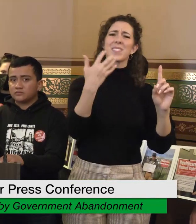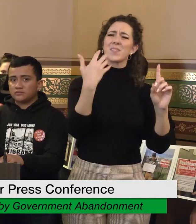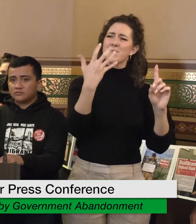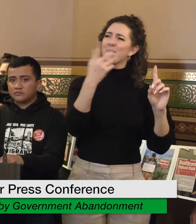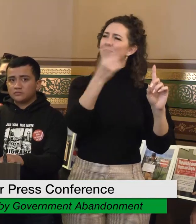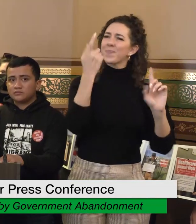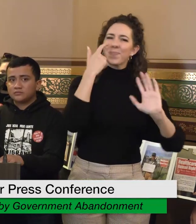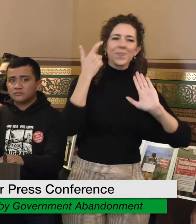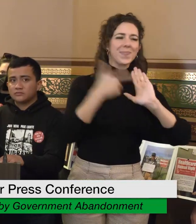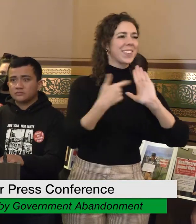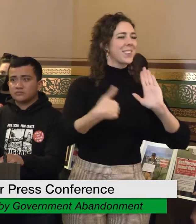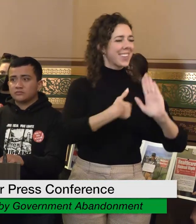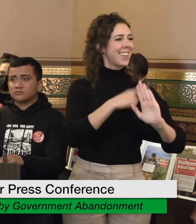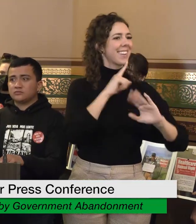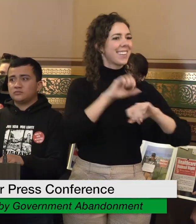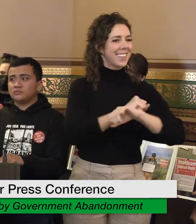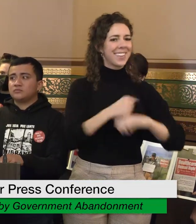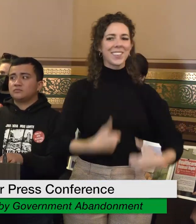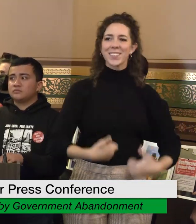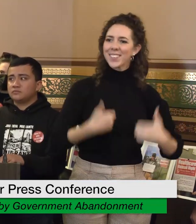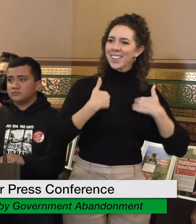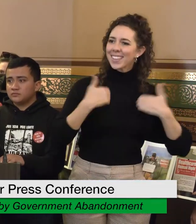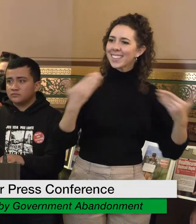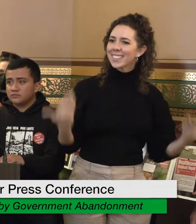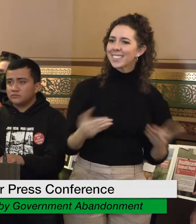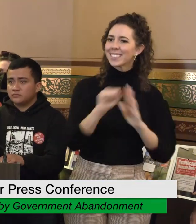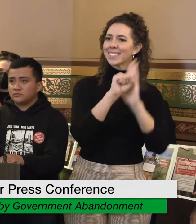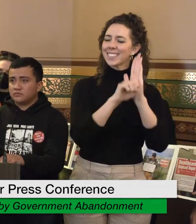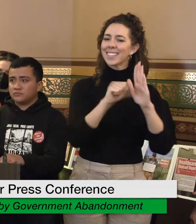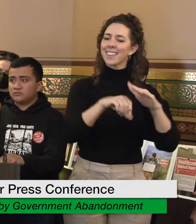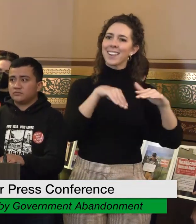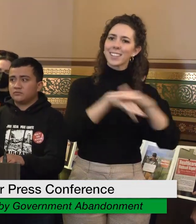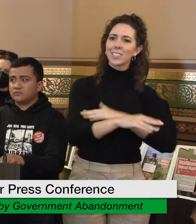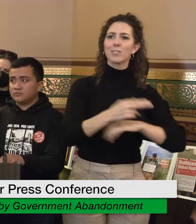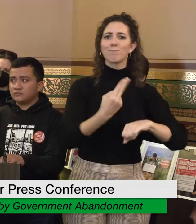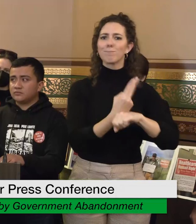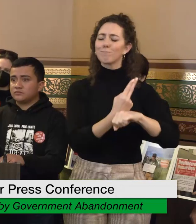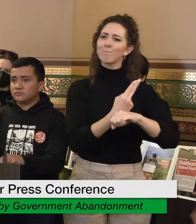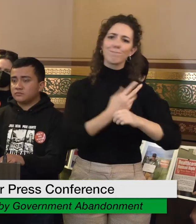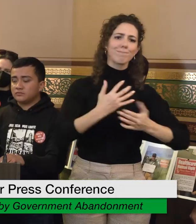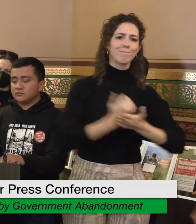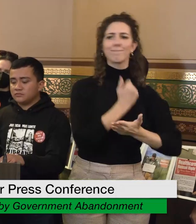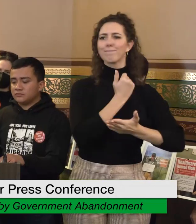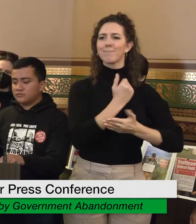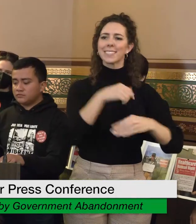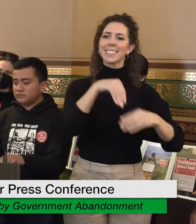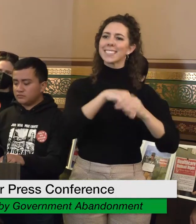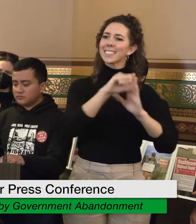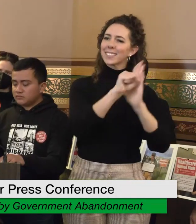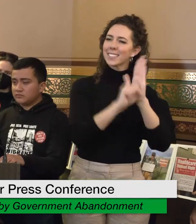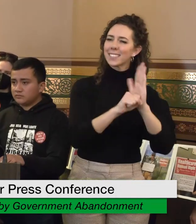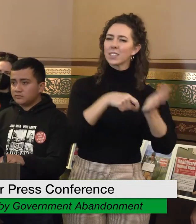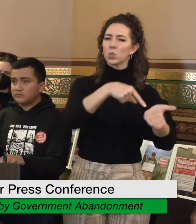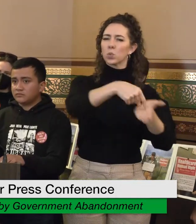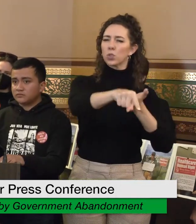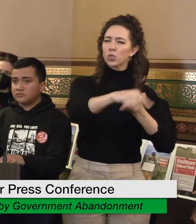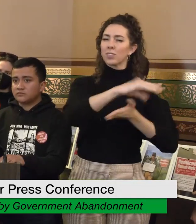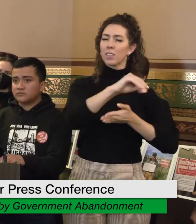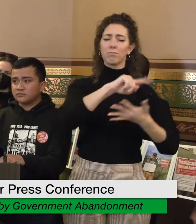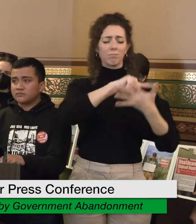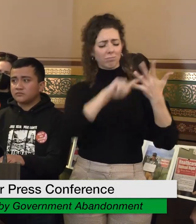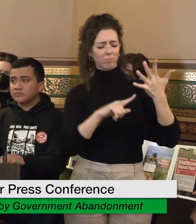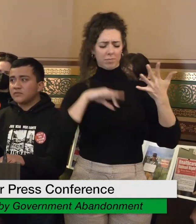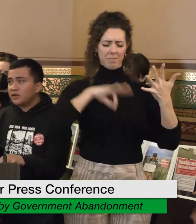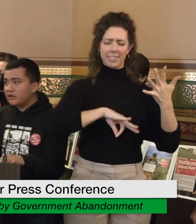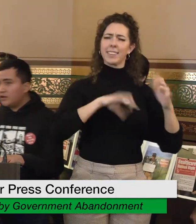recognized as residents of this state and have access to the in-state tuition and the different benefits that come with that so that we can continue to pursue